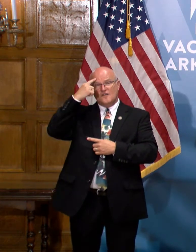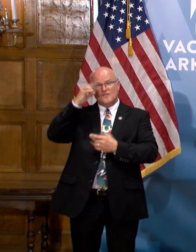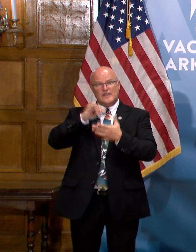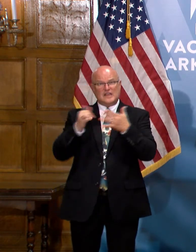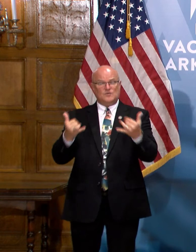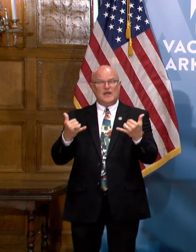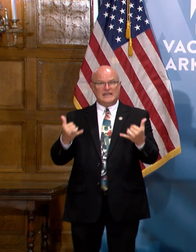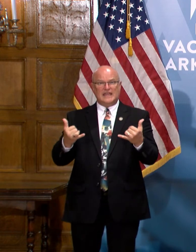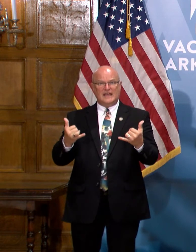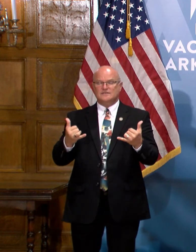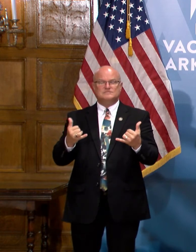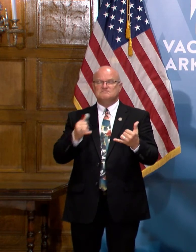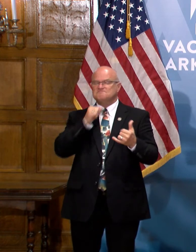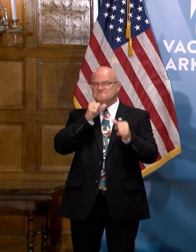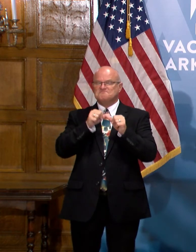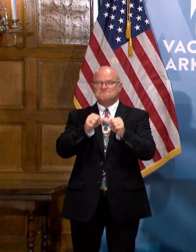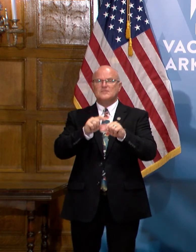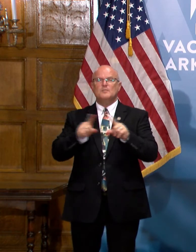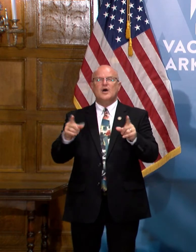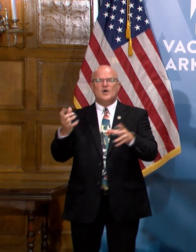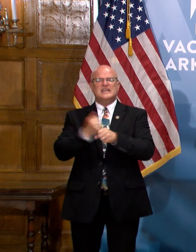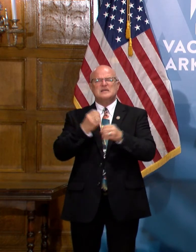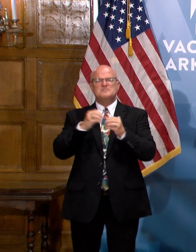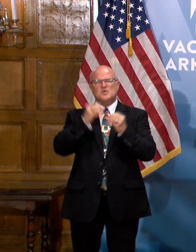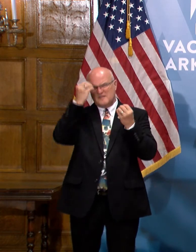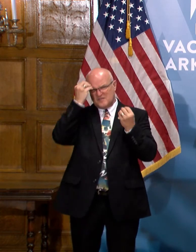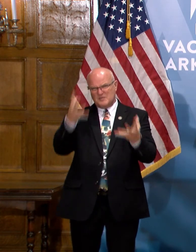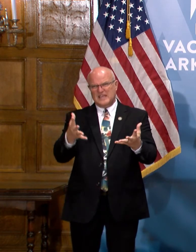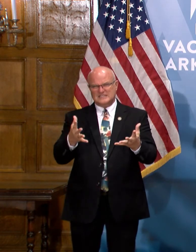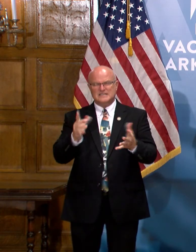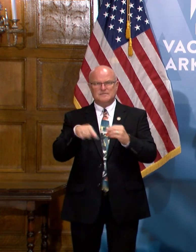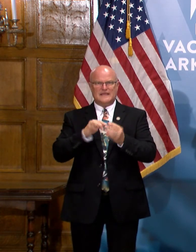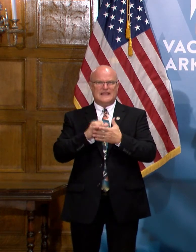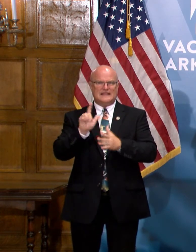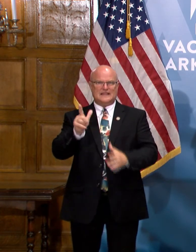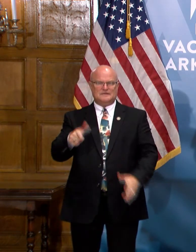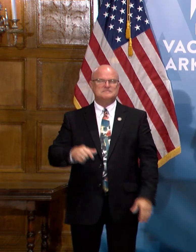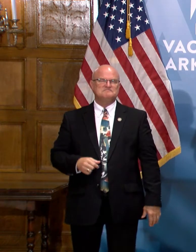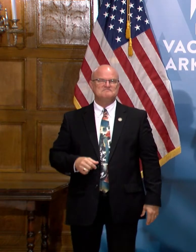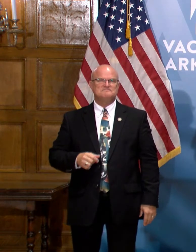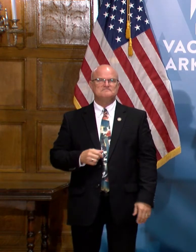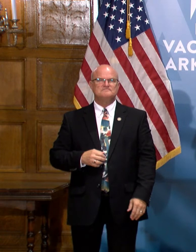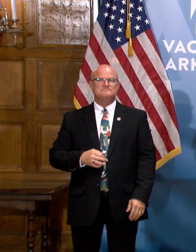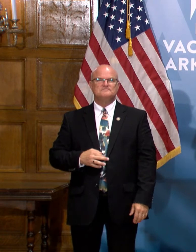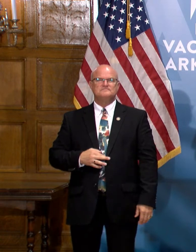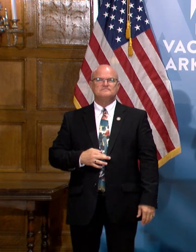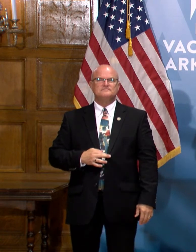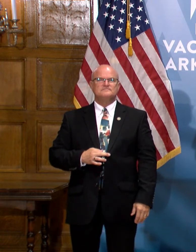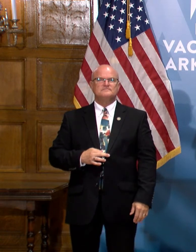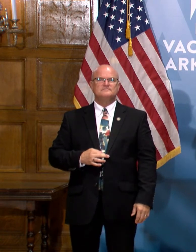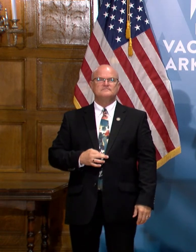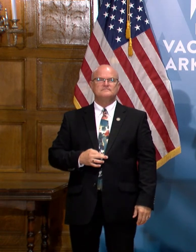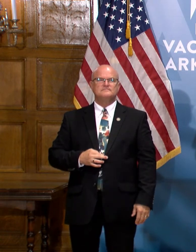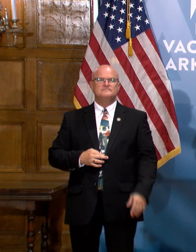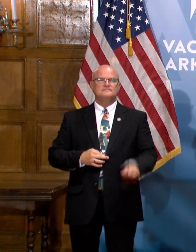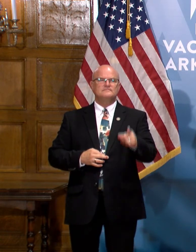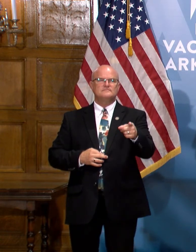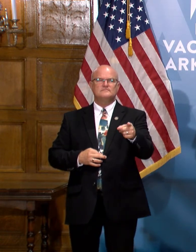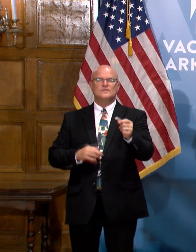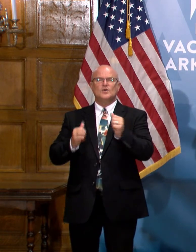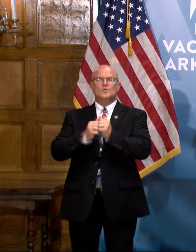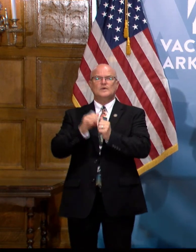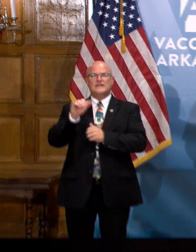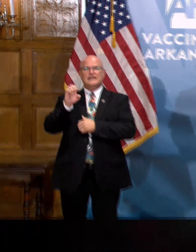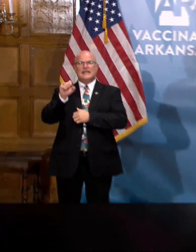that right now doesn't exist. So we can get more information for you on that. With cases